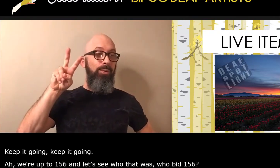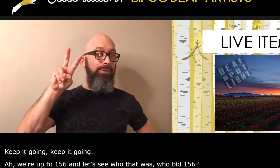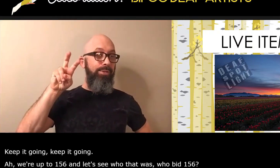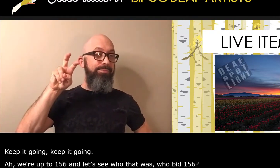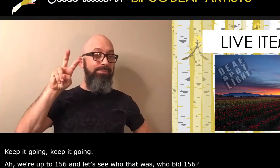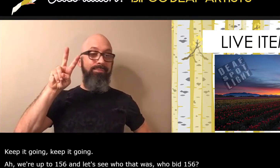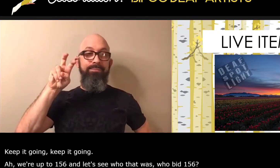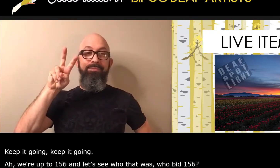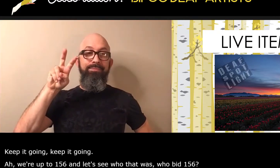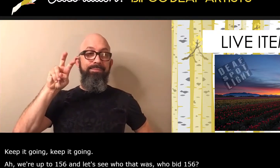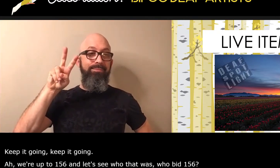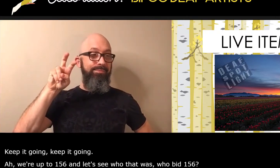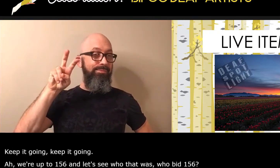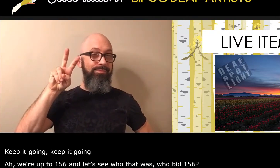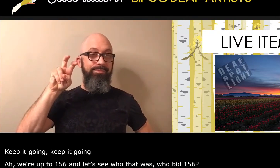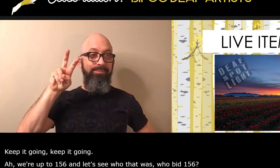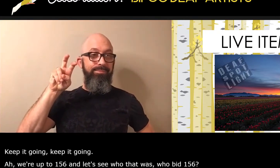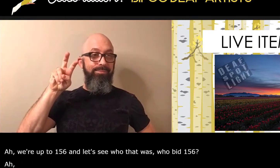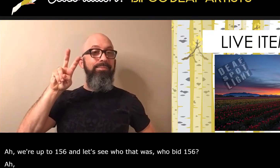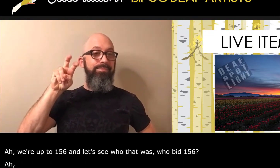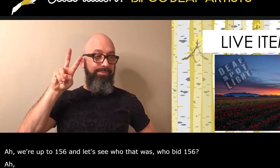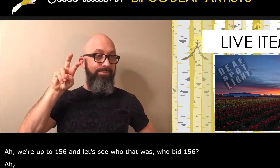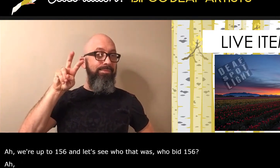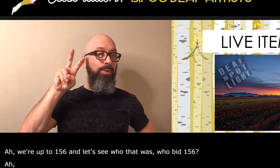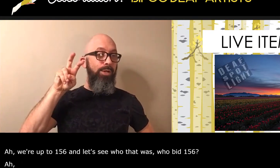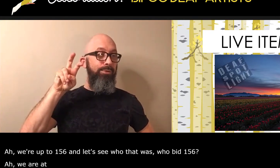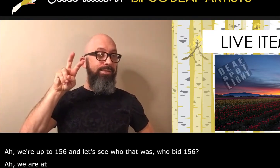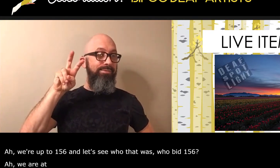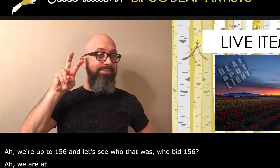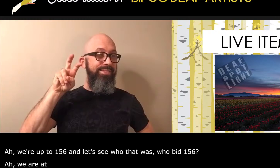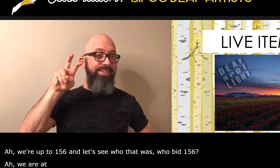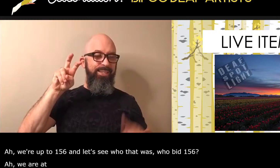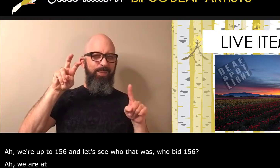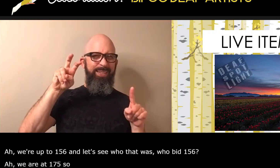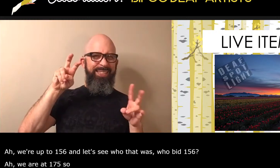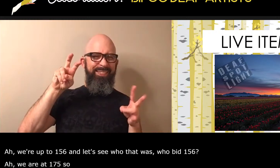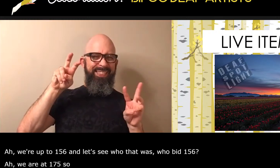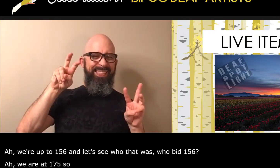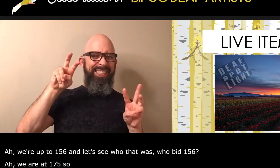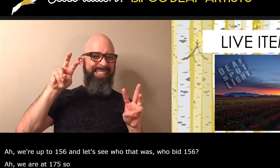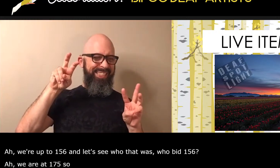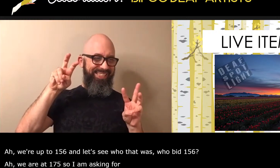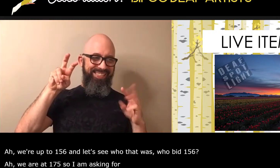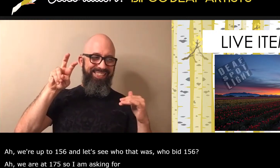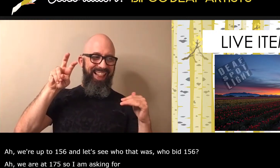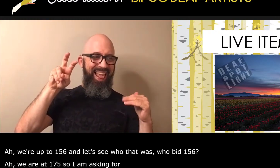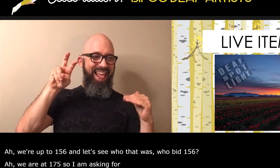We're at 175. So I'm asking for 200.